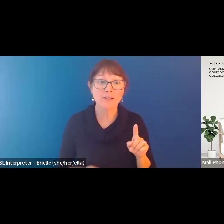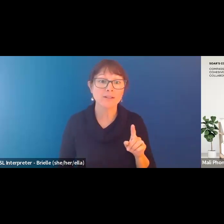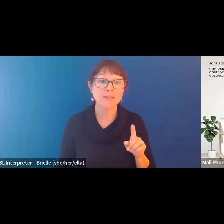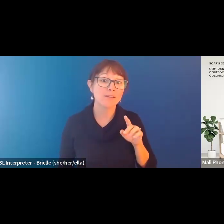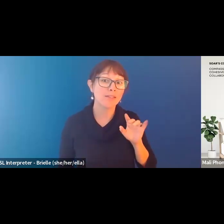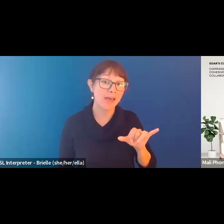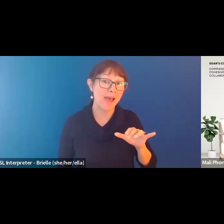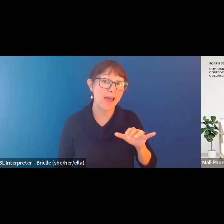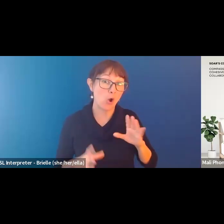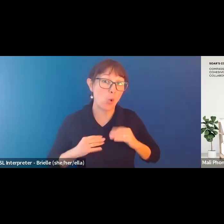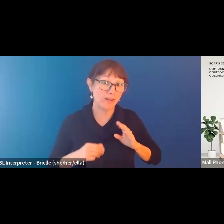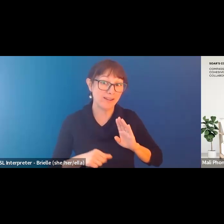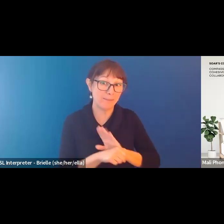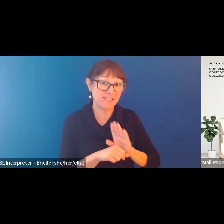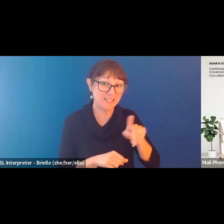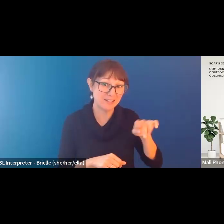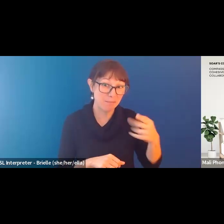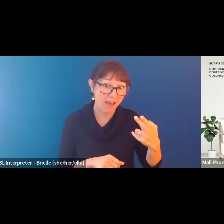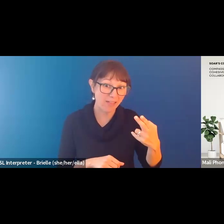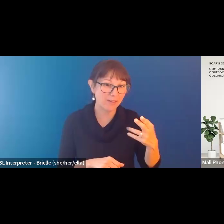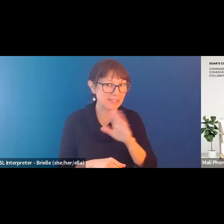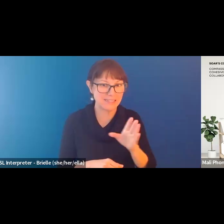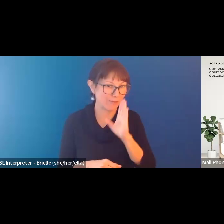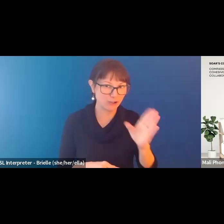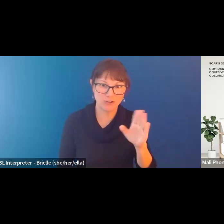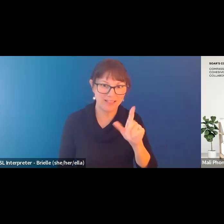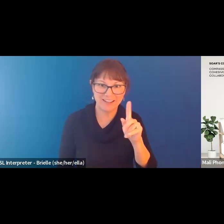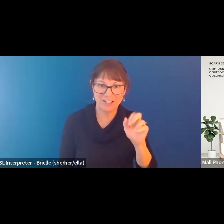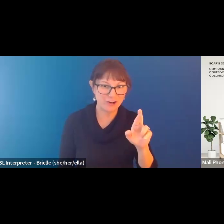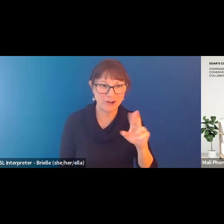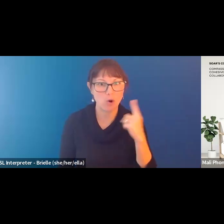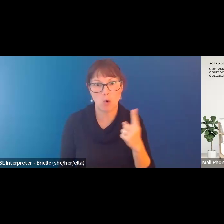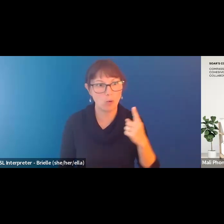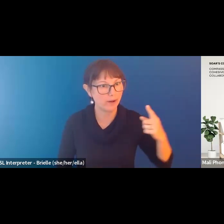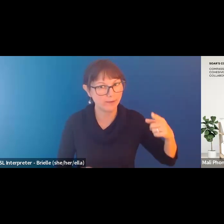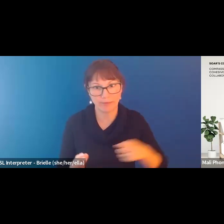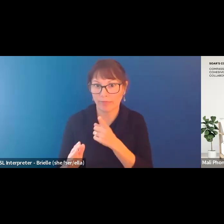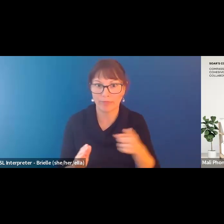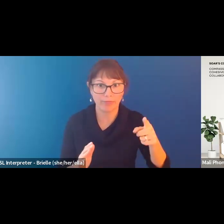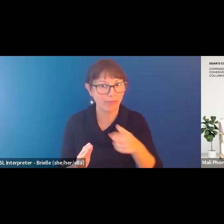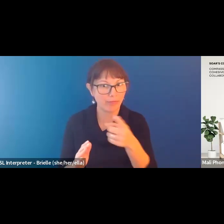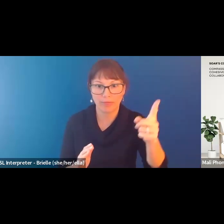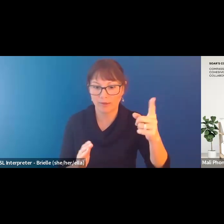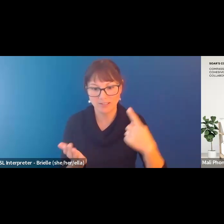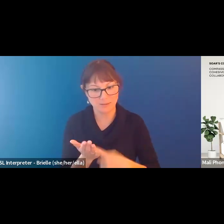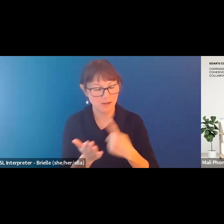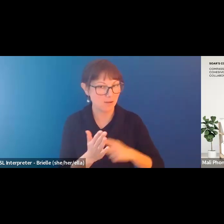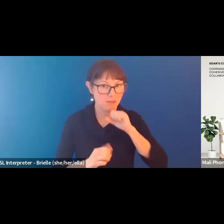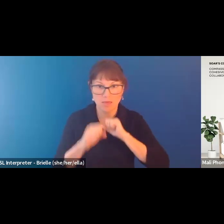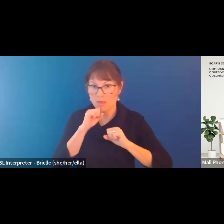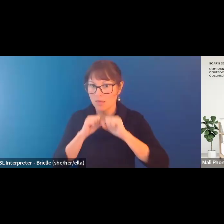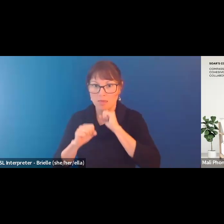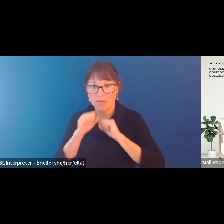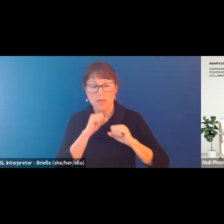business ownership is never linear. It's winding, sometimes very difficult, with many